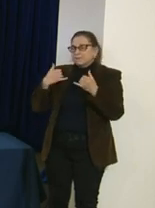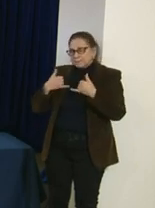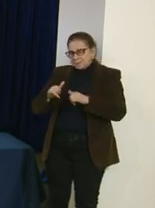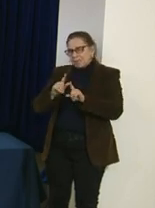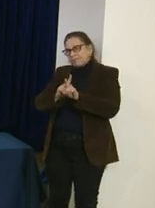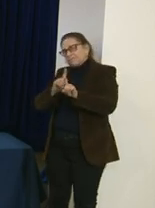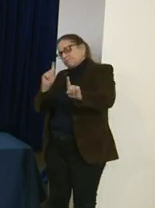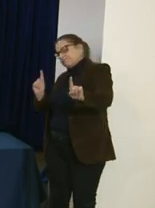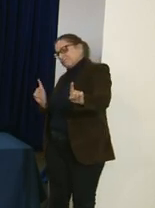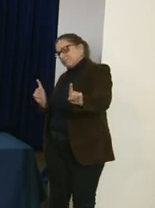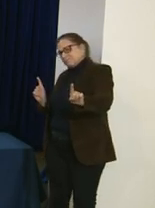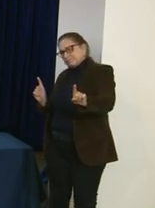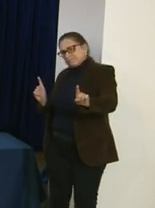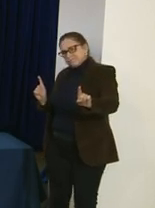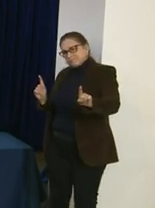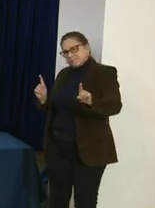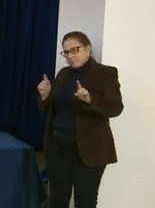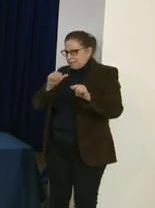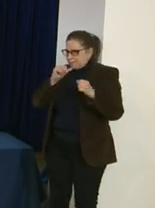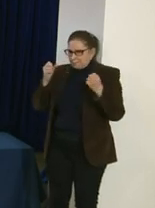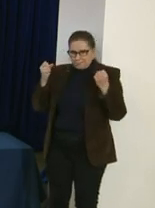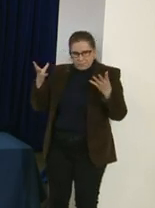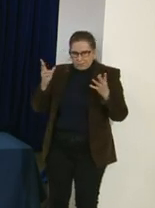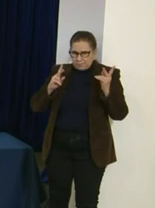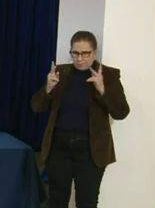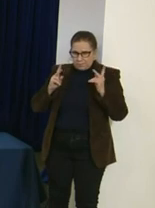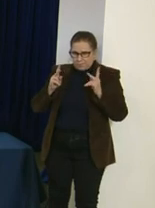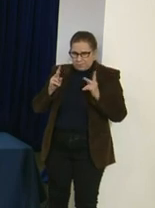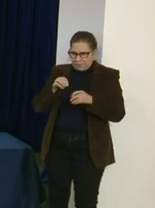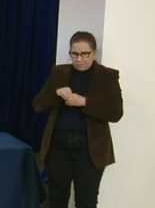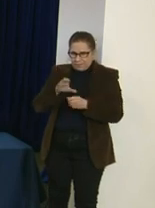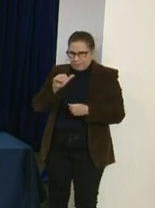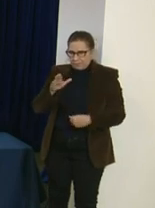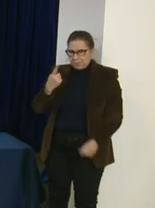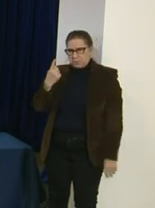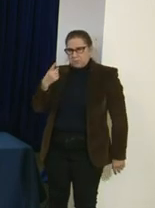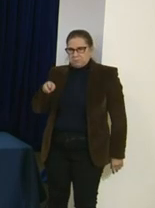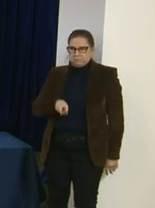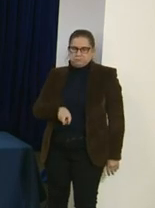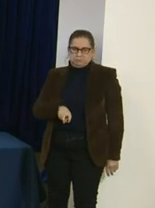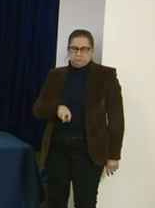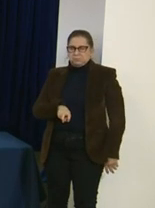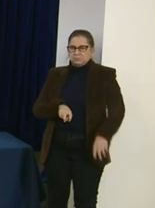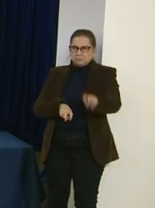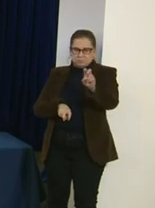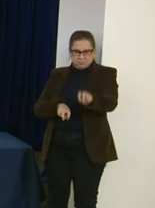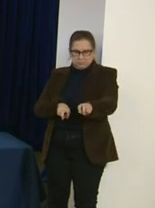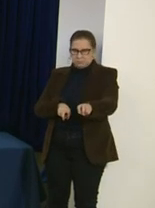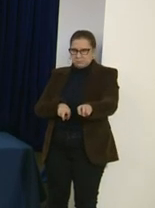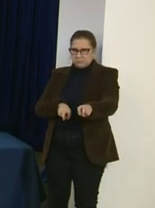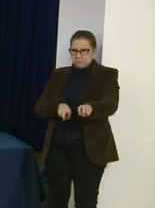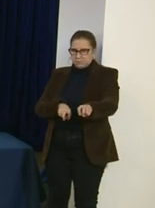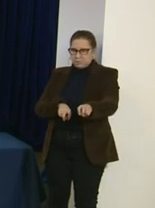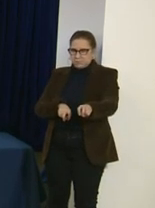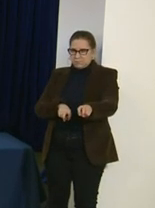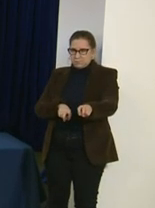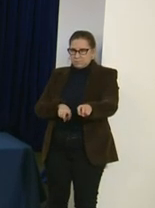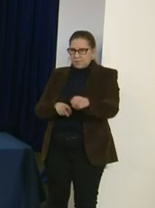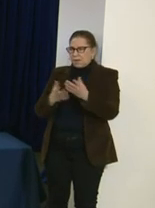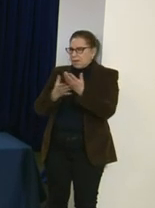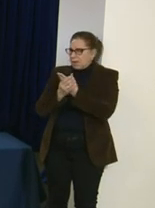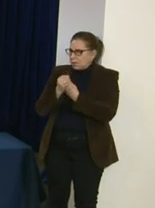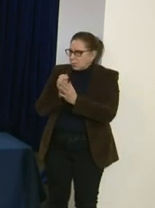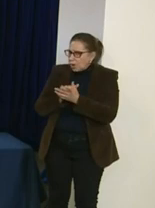piled into a taxi with a lot of other people, that would be important. Continued hand washing, covering